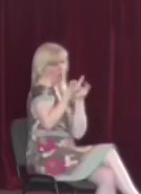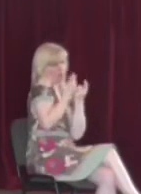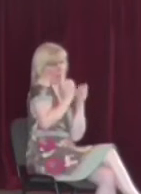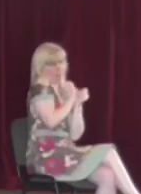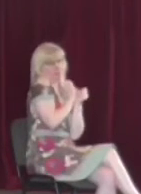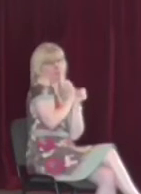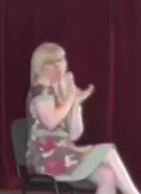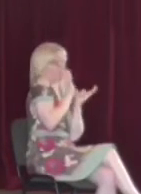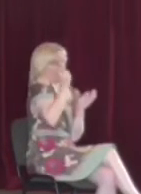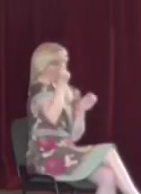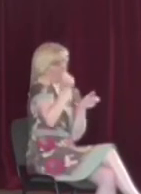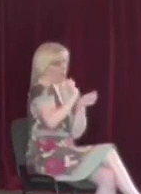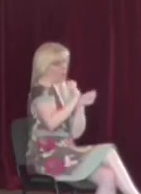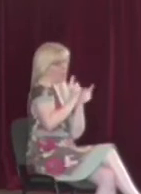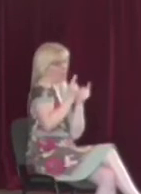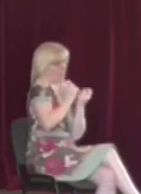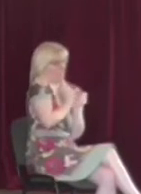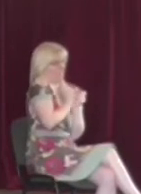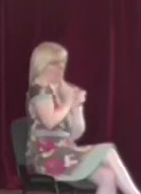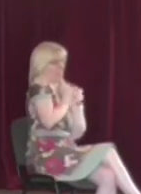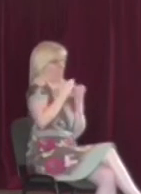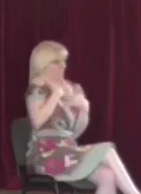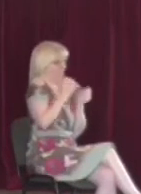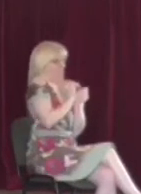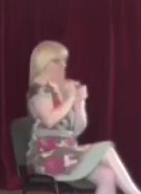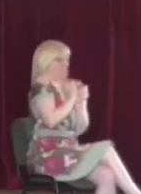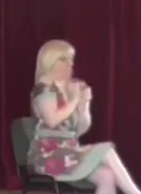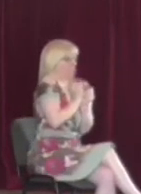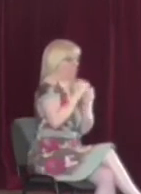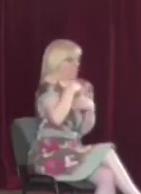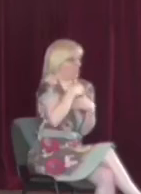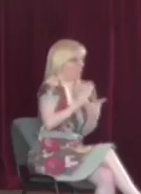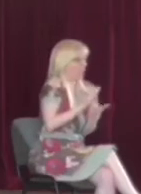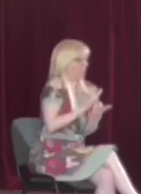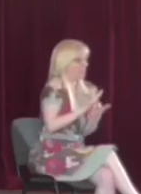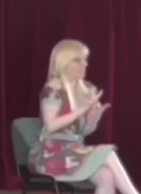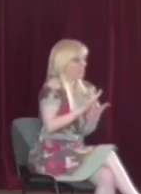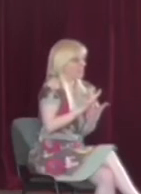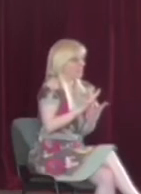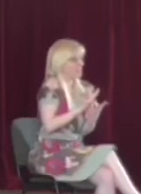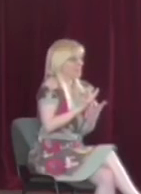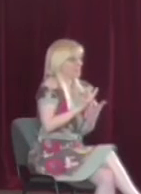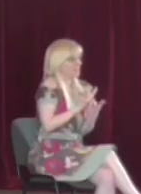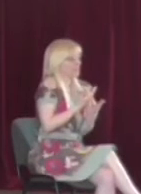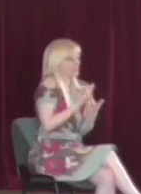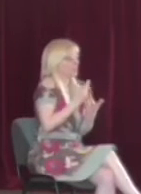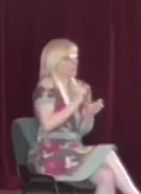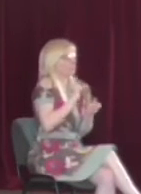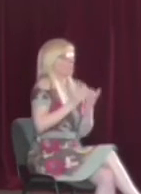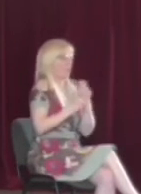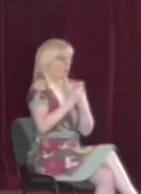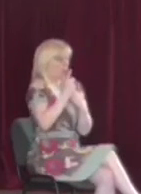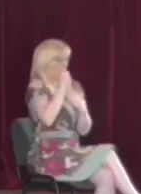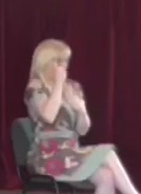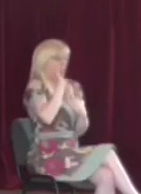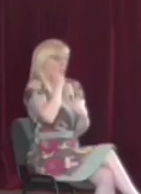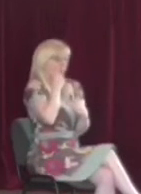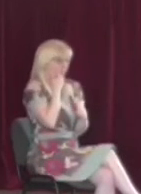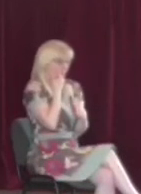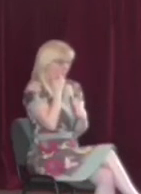the righteousness that comes from God on the basis of faith. I want to know Christ,